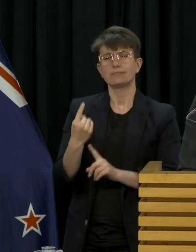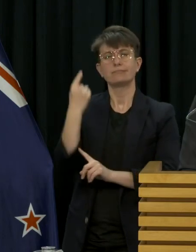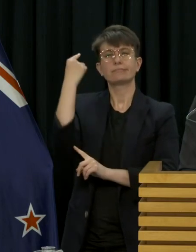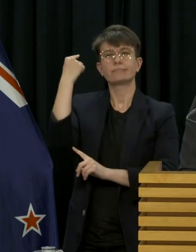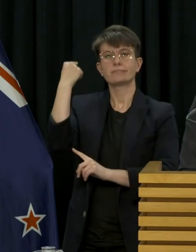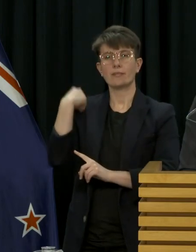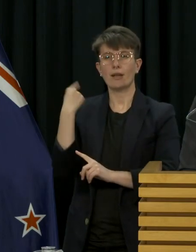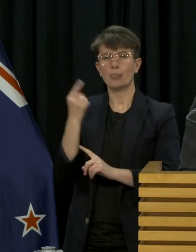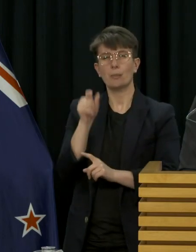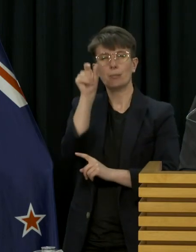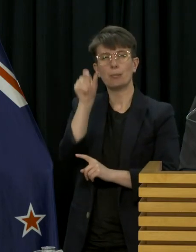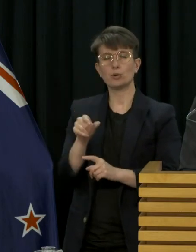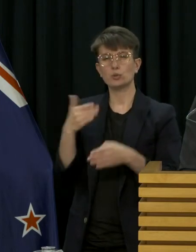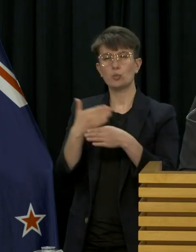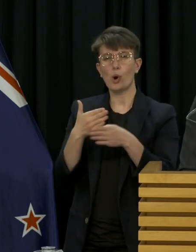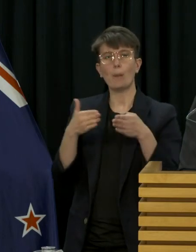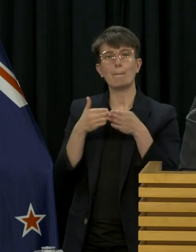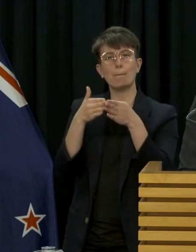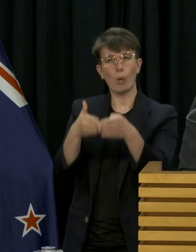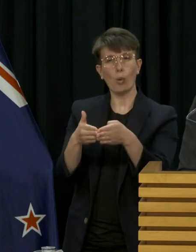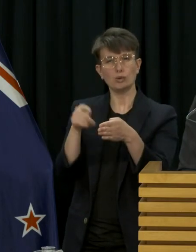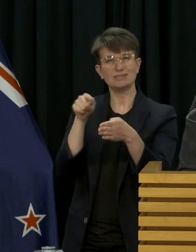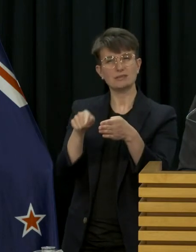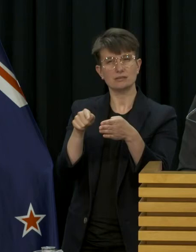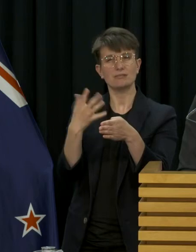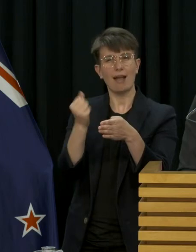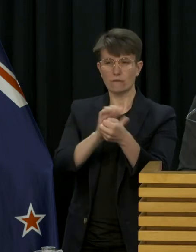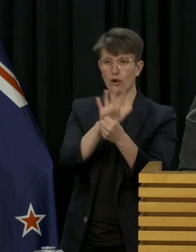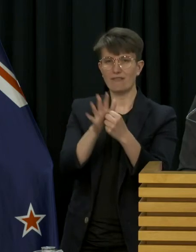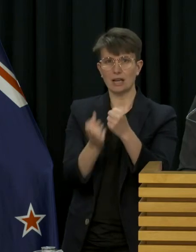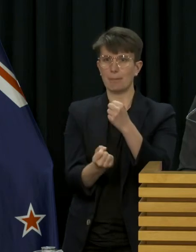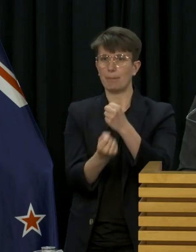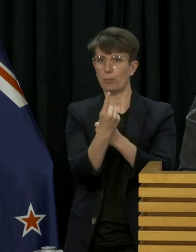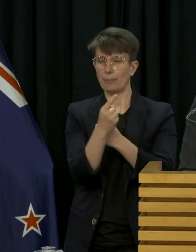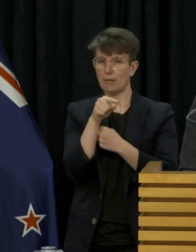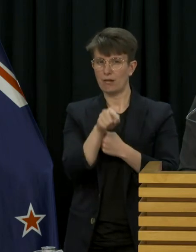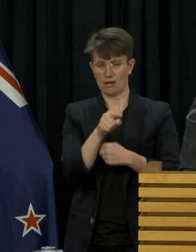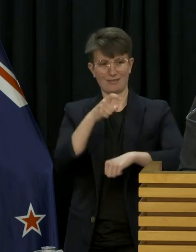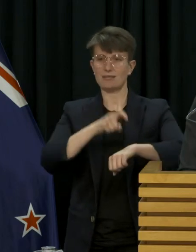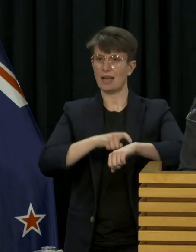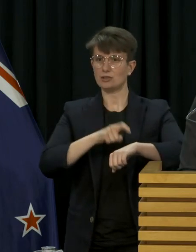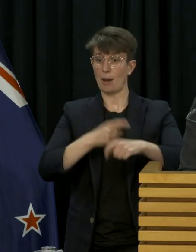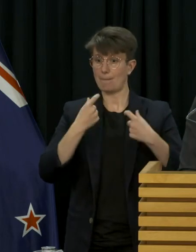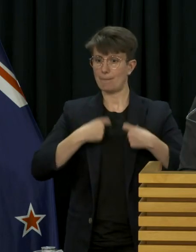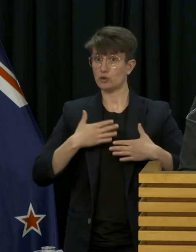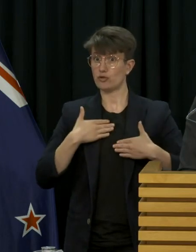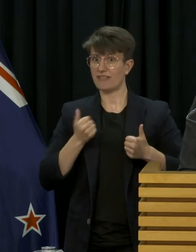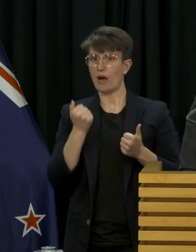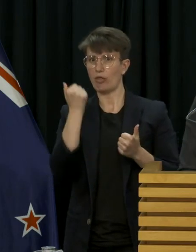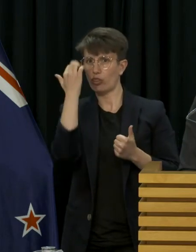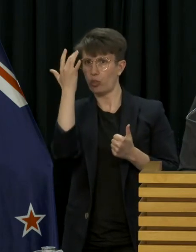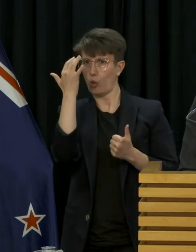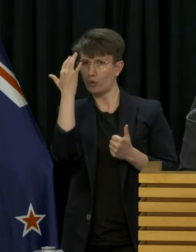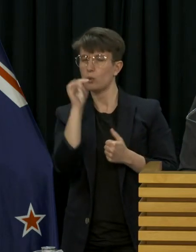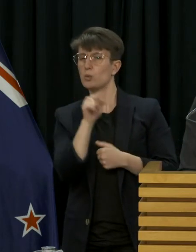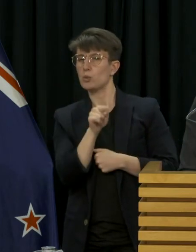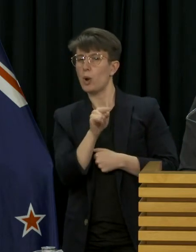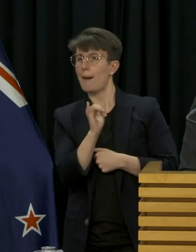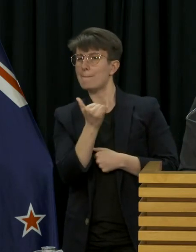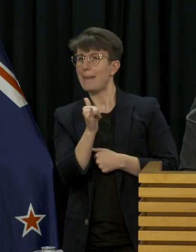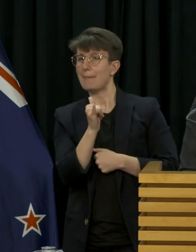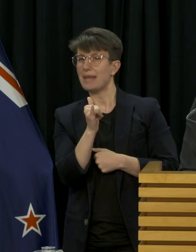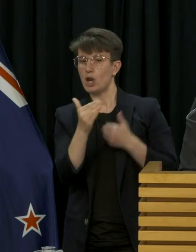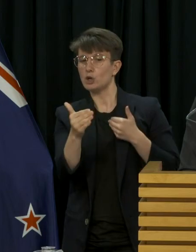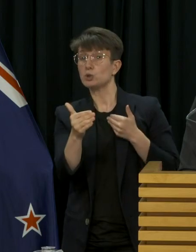worker case. At that time, the Ministry of Health suggested bringing in short-term